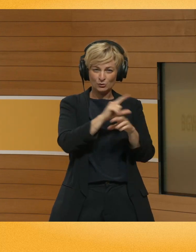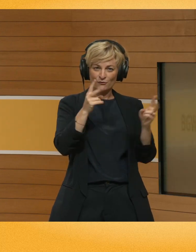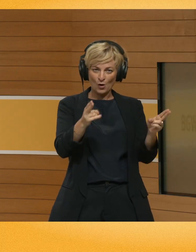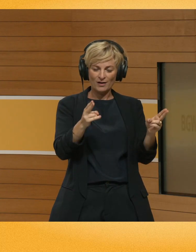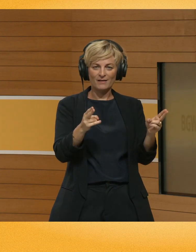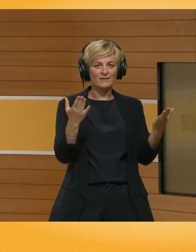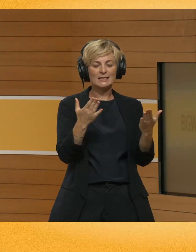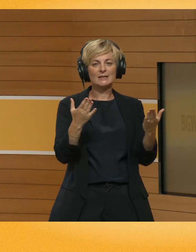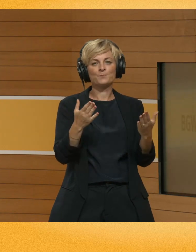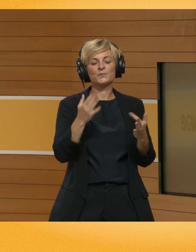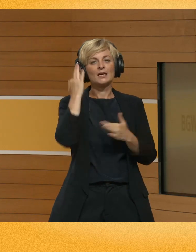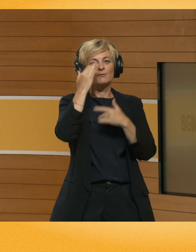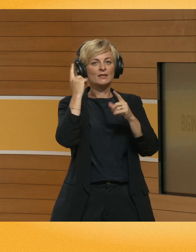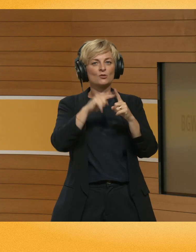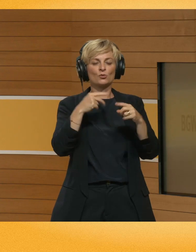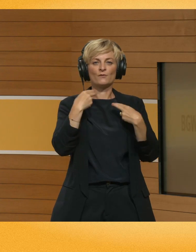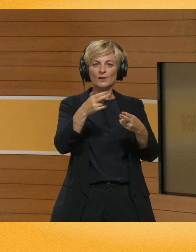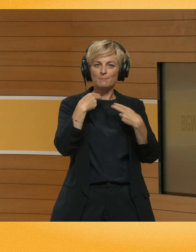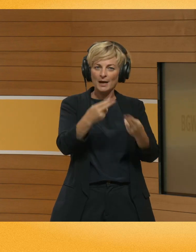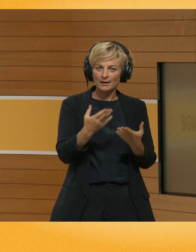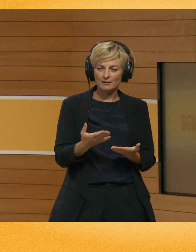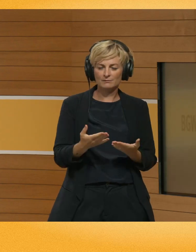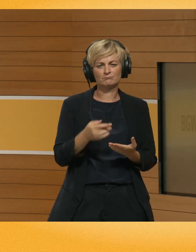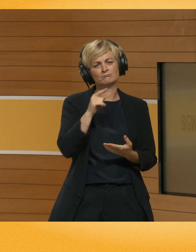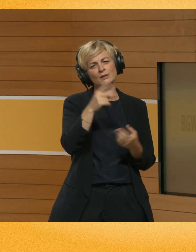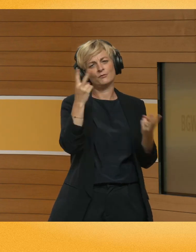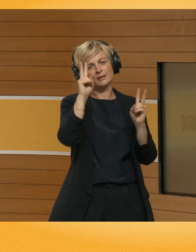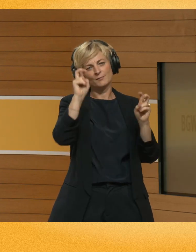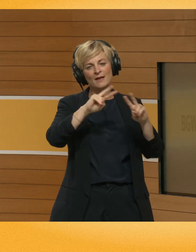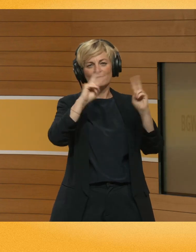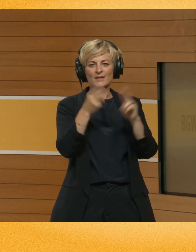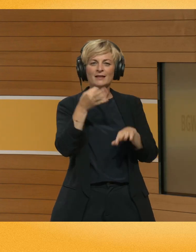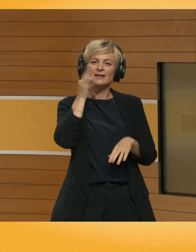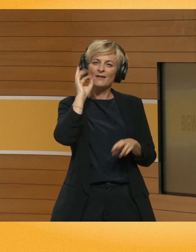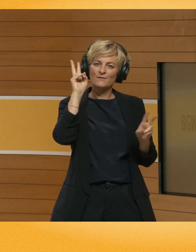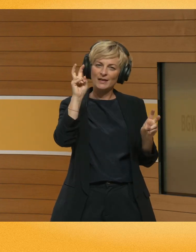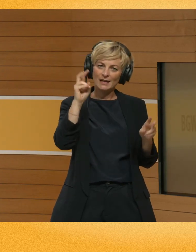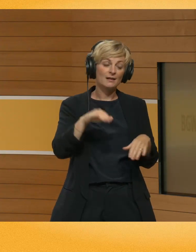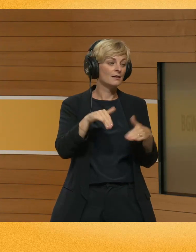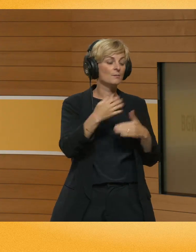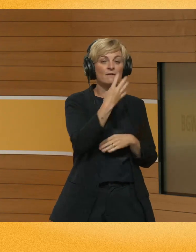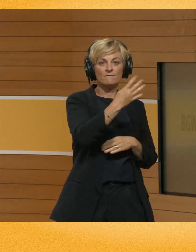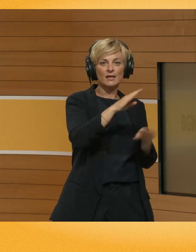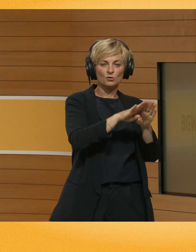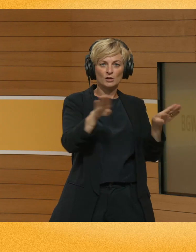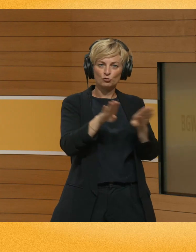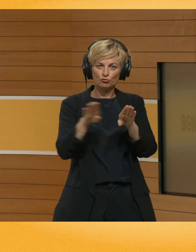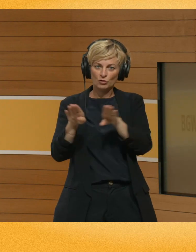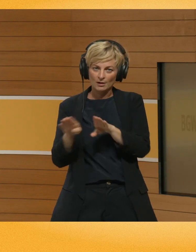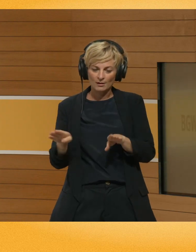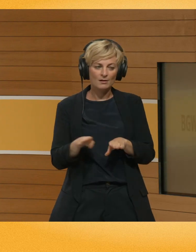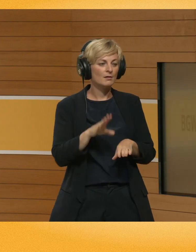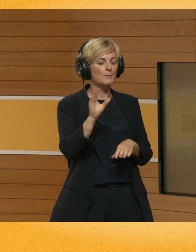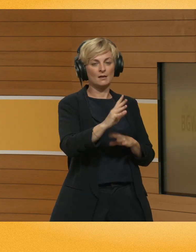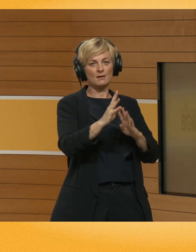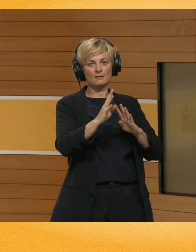So we usually have like 4 tables. The tables are moderated by experienced members of